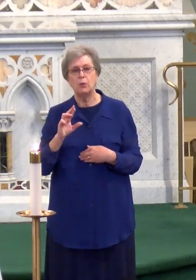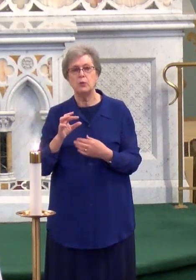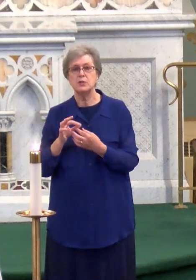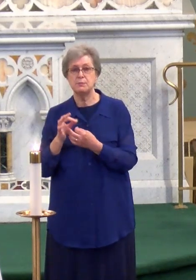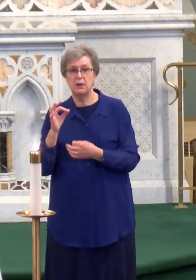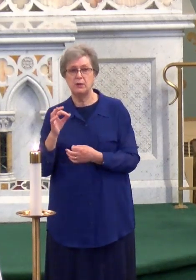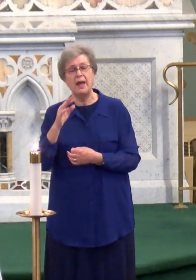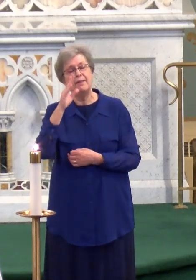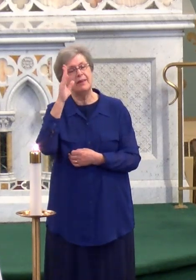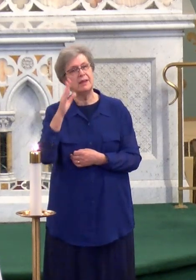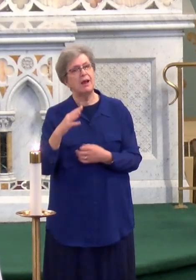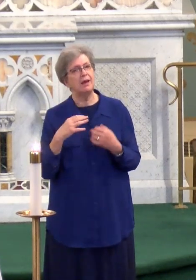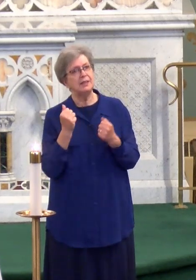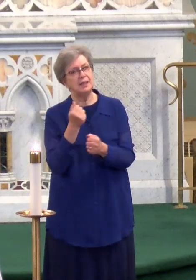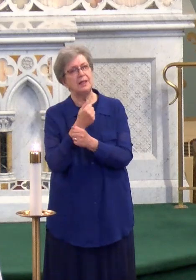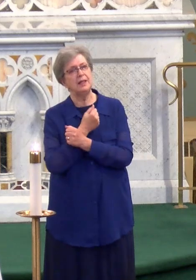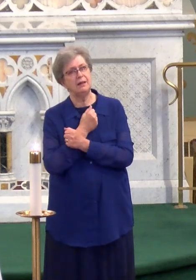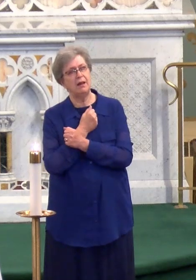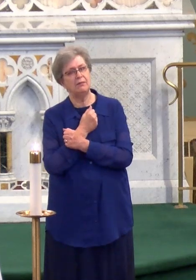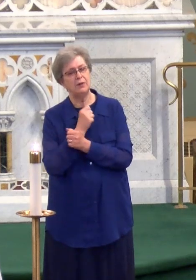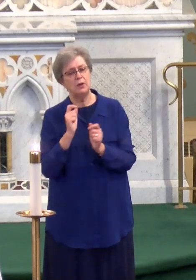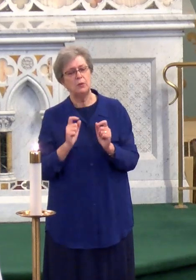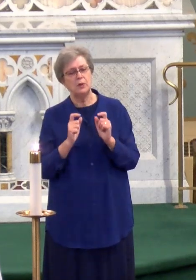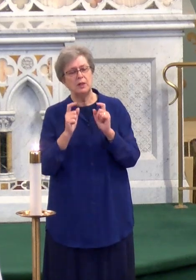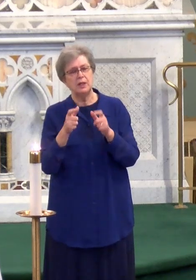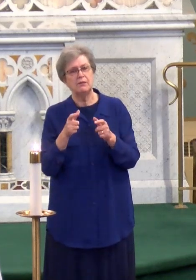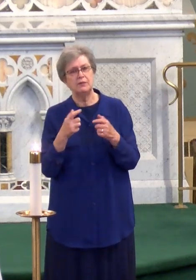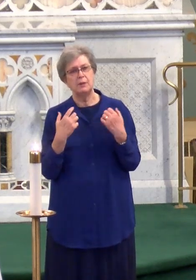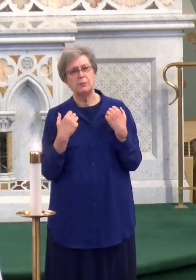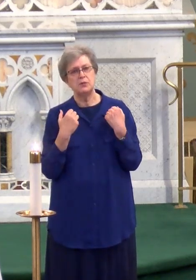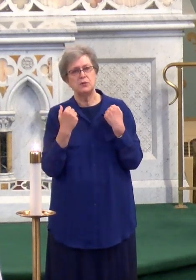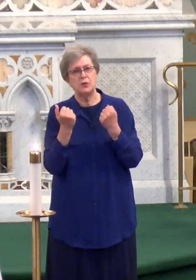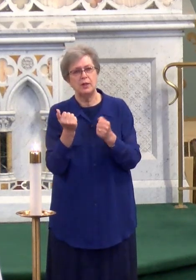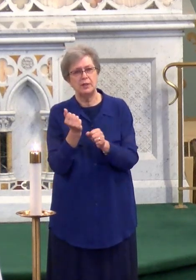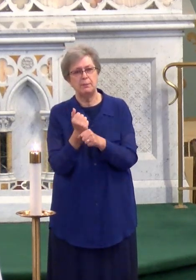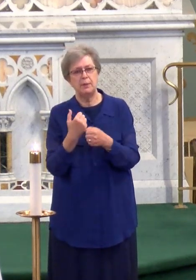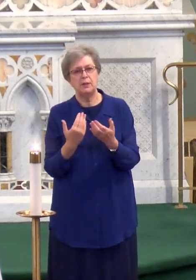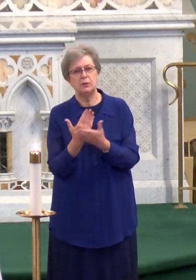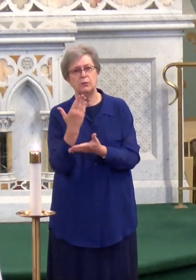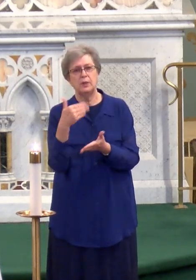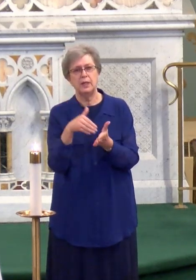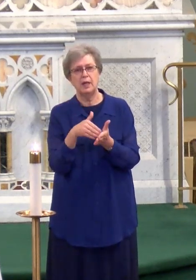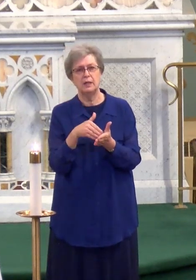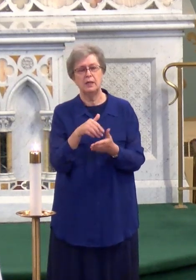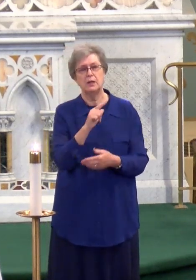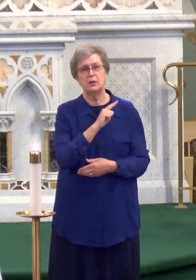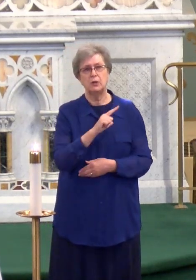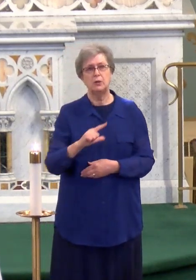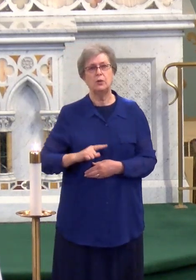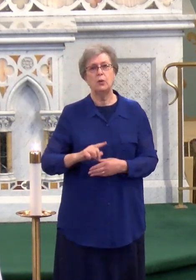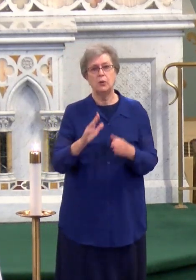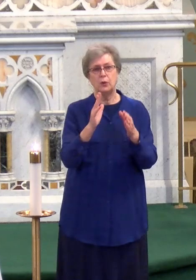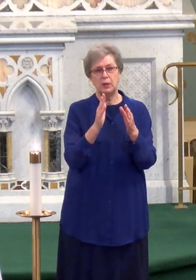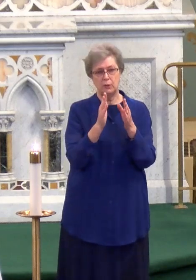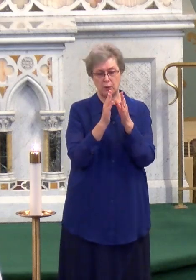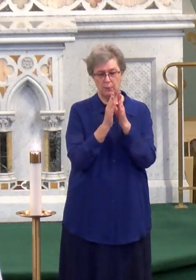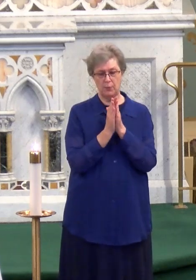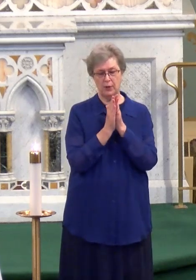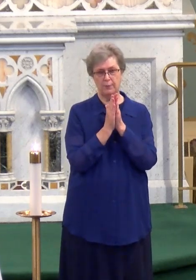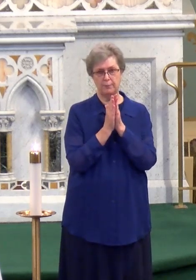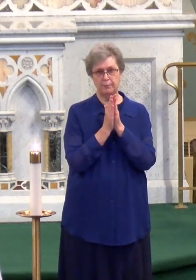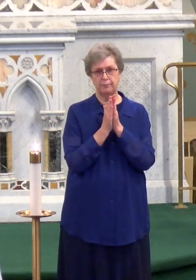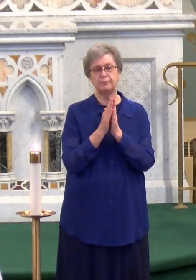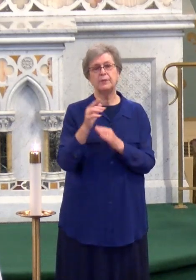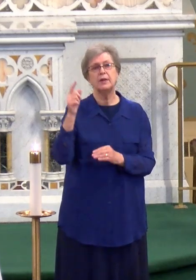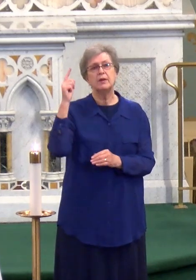healing love may renew and strengthen them, we pray to the Lord. Lord, hear our prayer.